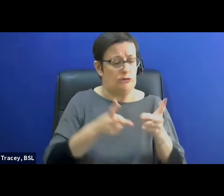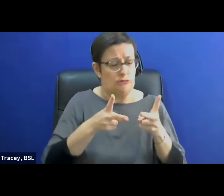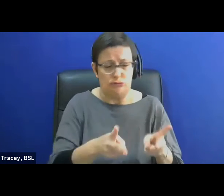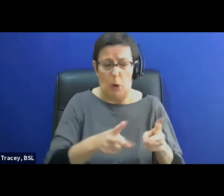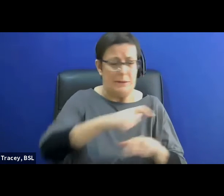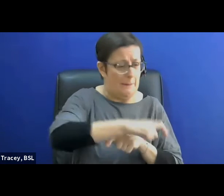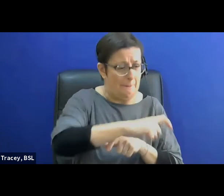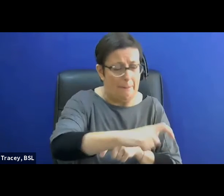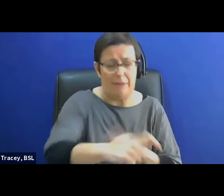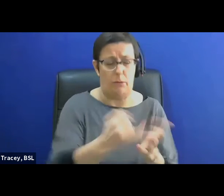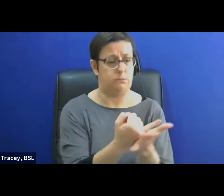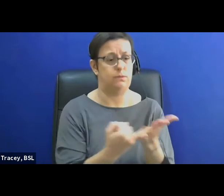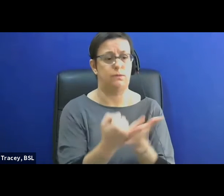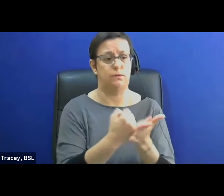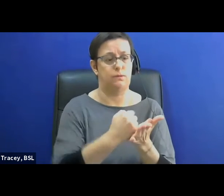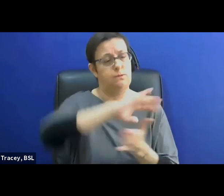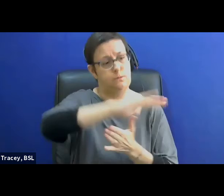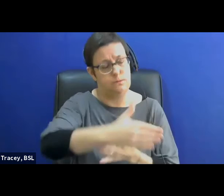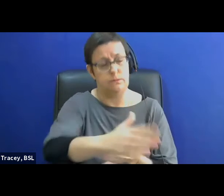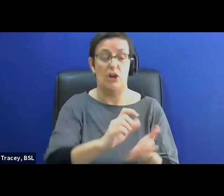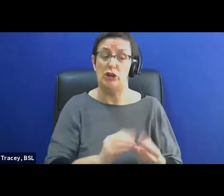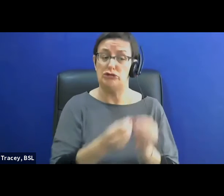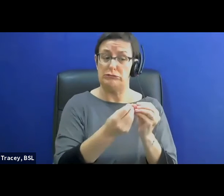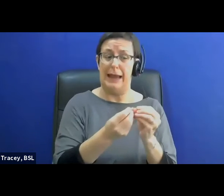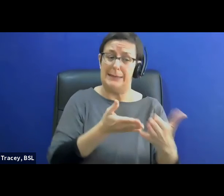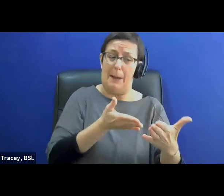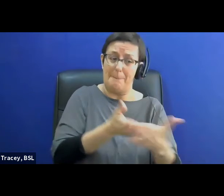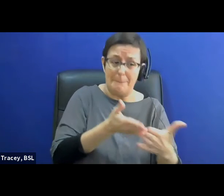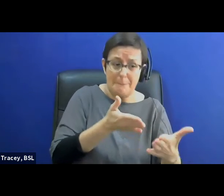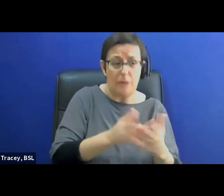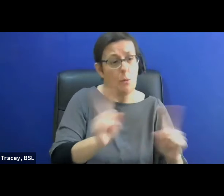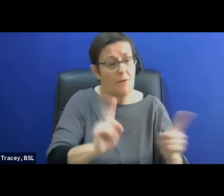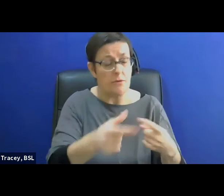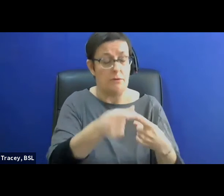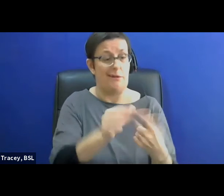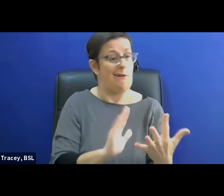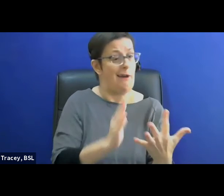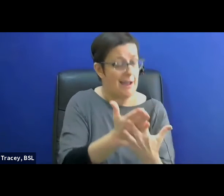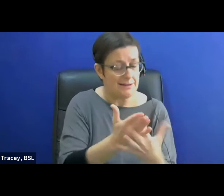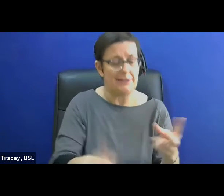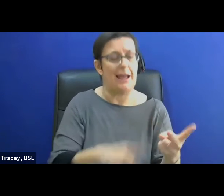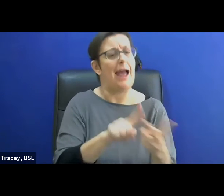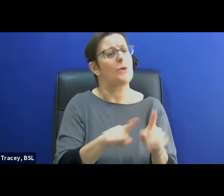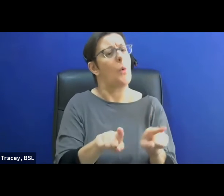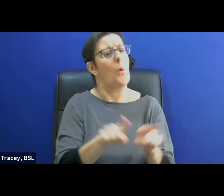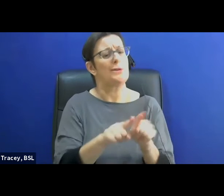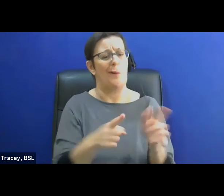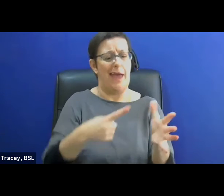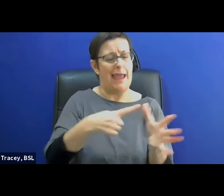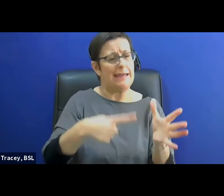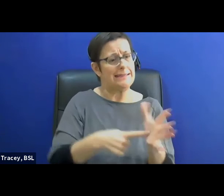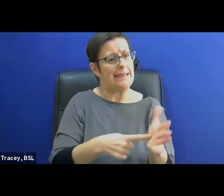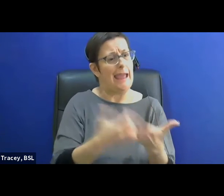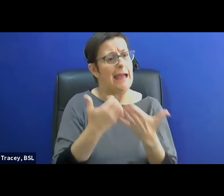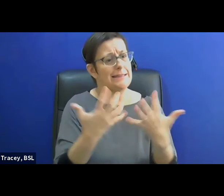paving, is creating a barrier for both accessibility and assistive technology use. The image also shows how infrastructure and the